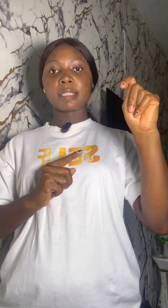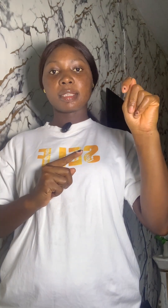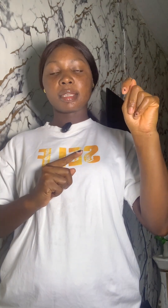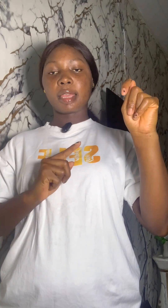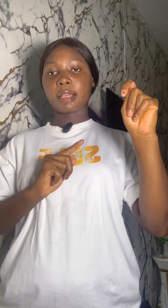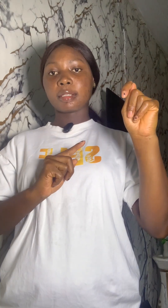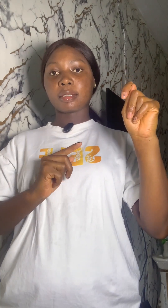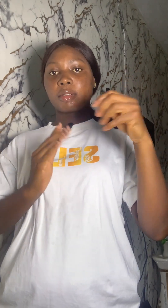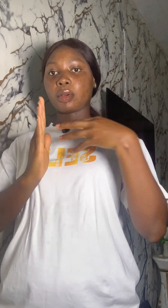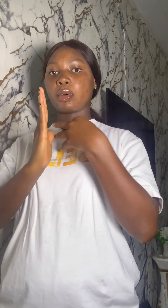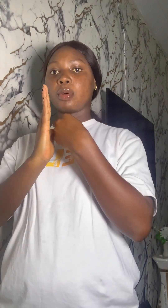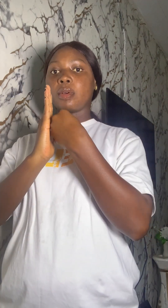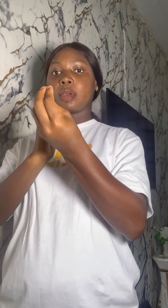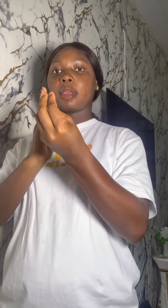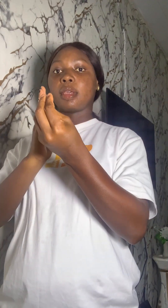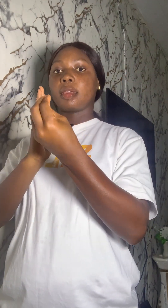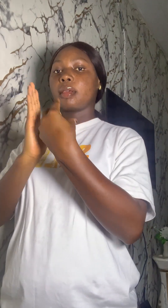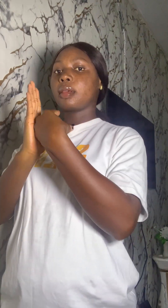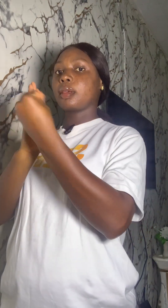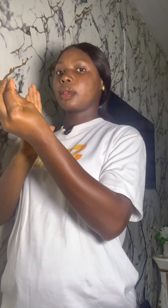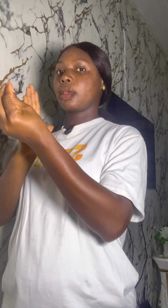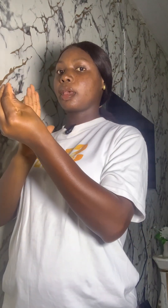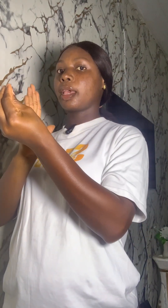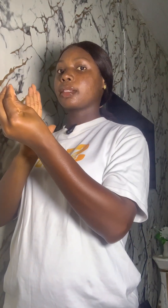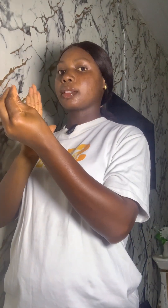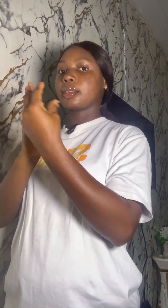EXIT, exit, or exit,